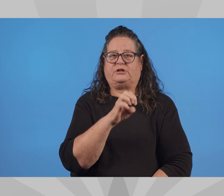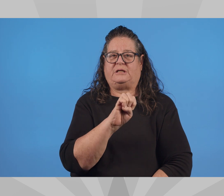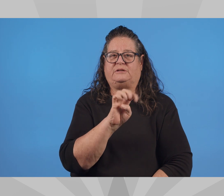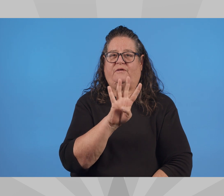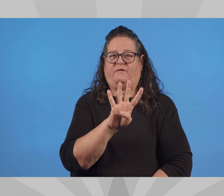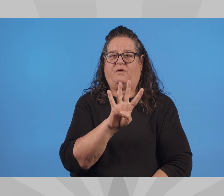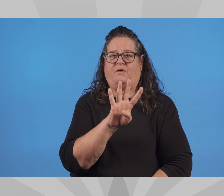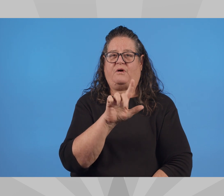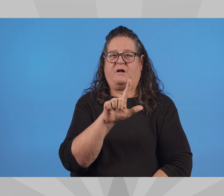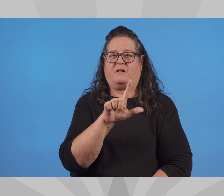www.realchangeforld30.com.